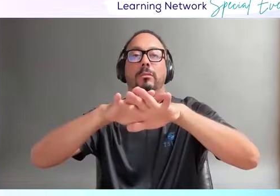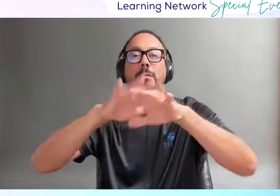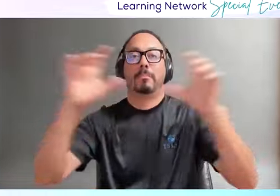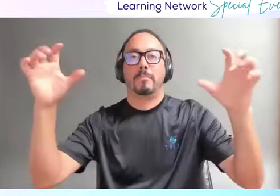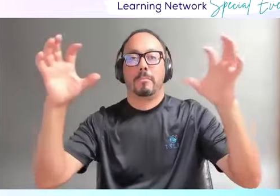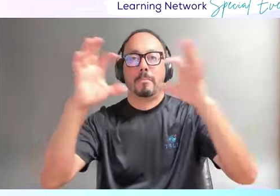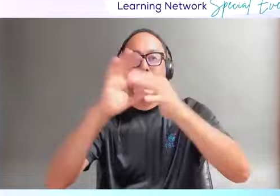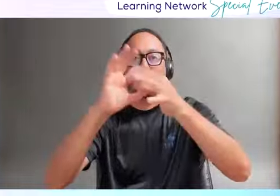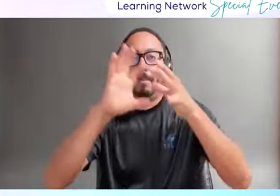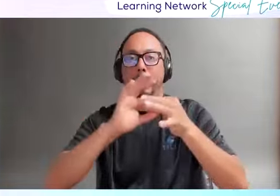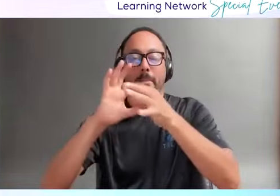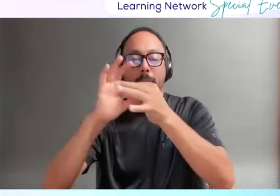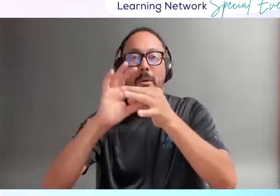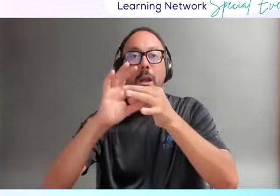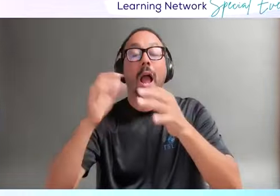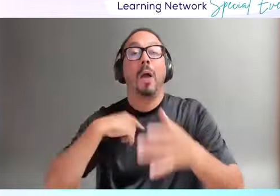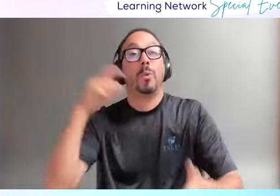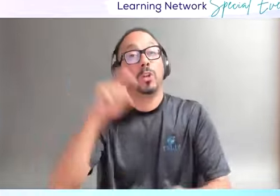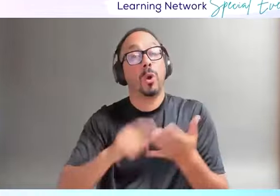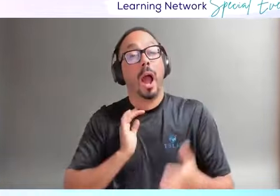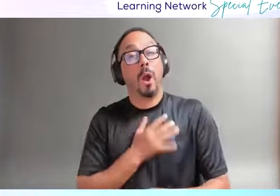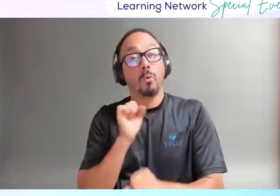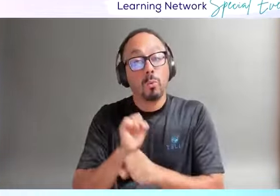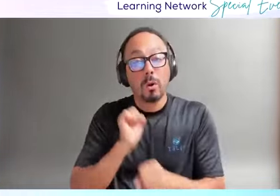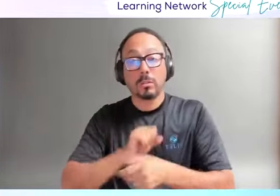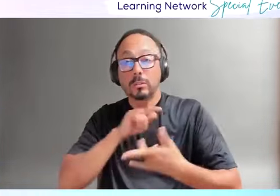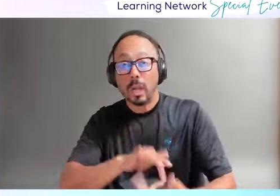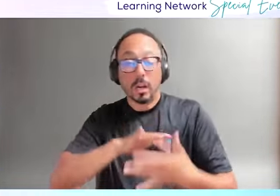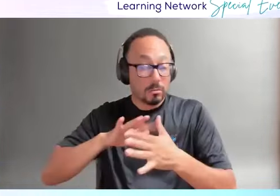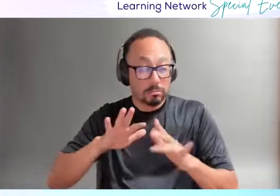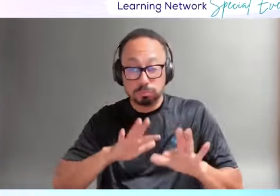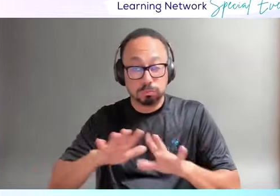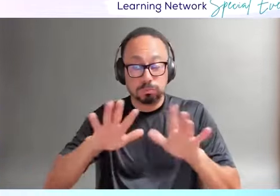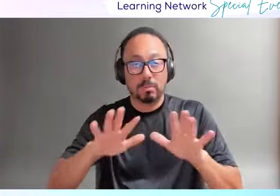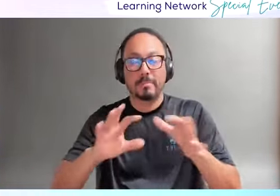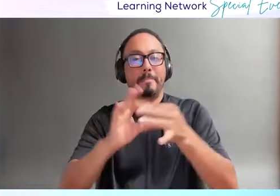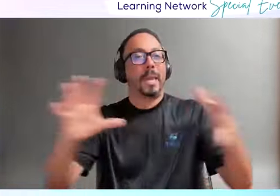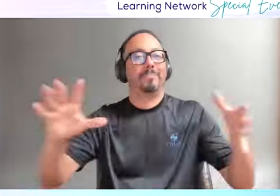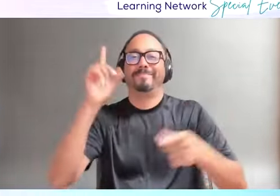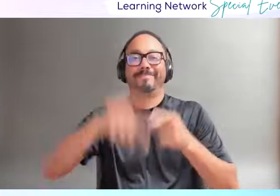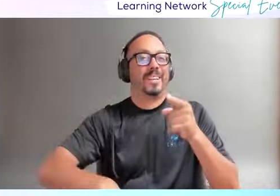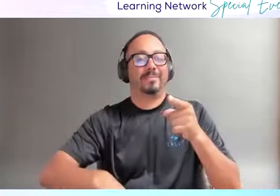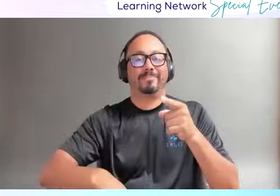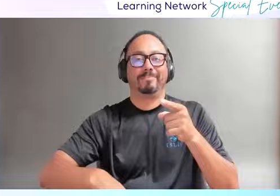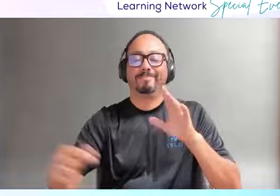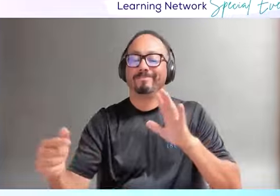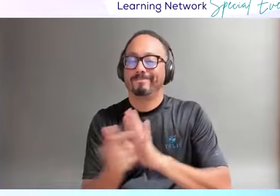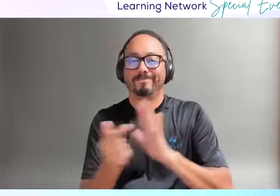to extricate these influences and these issues. We rarely speak to women who only have